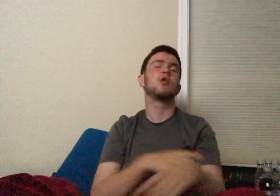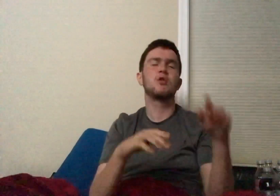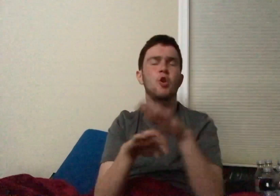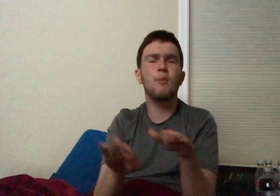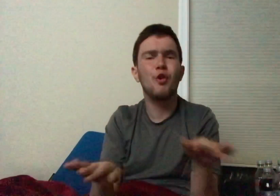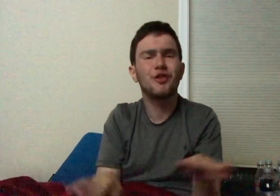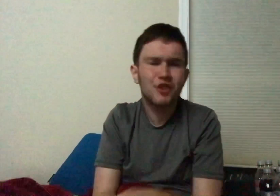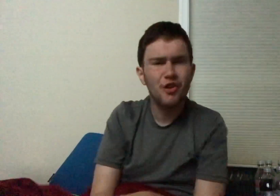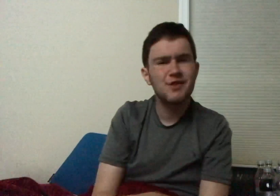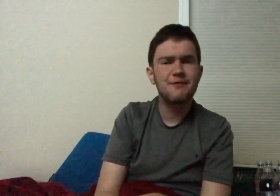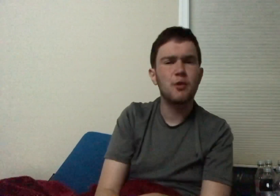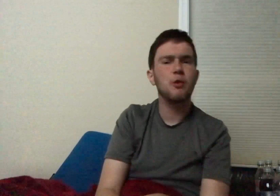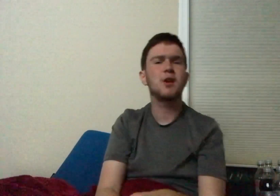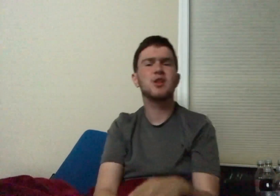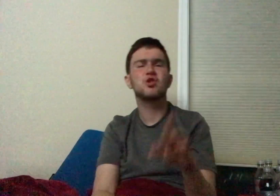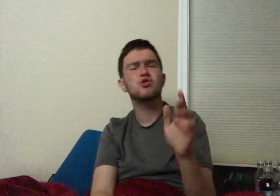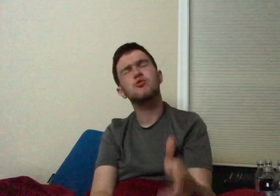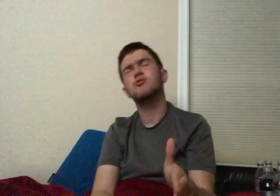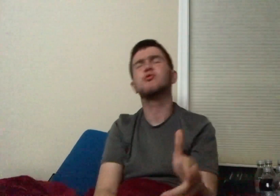No more searching for the